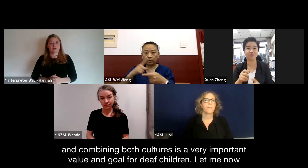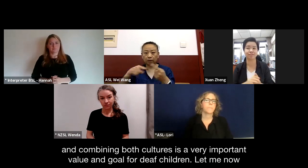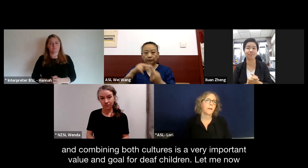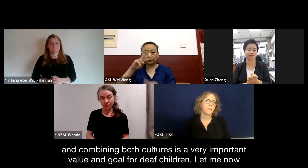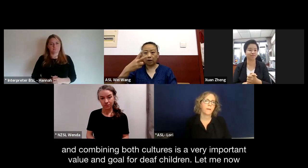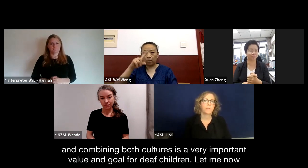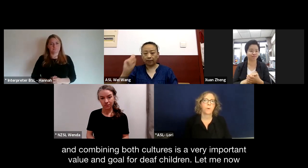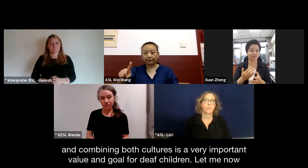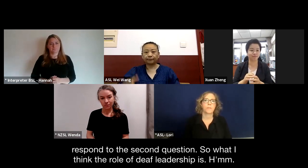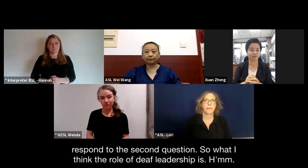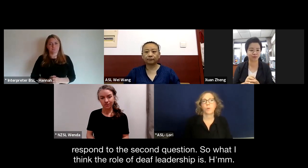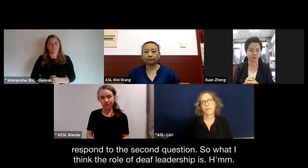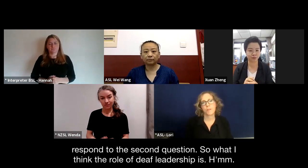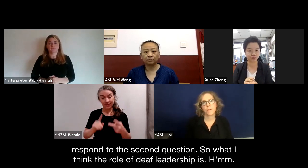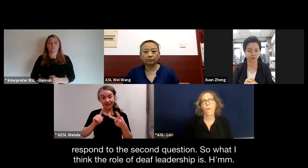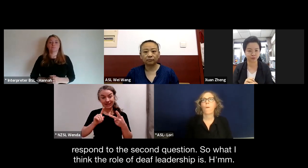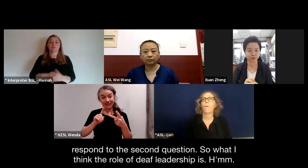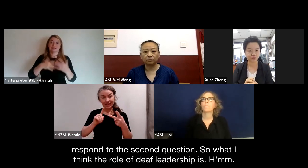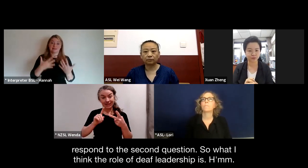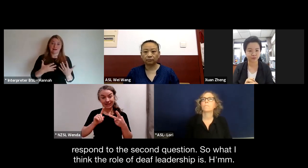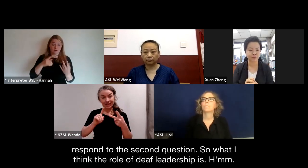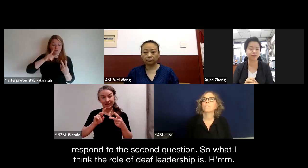Okay, let me now respond to the second question.